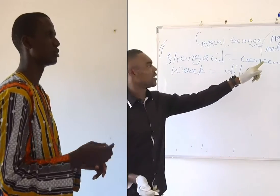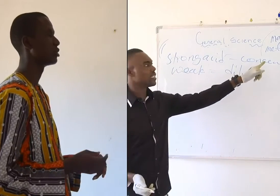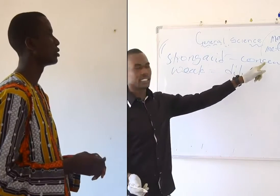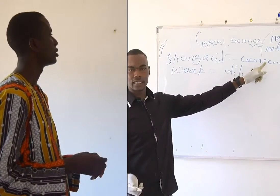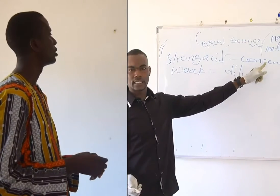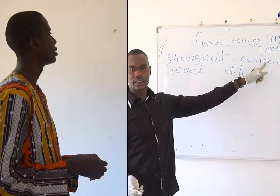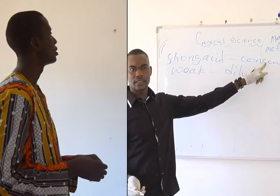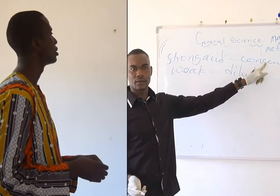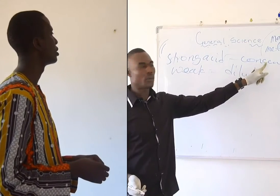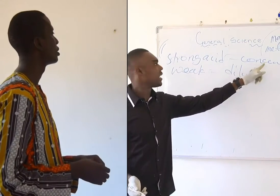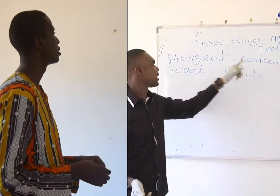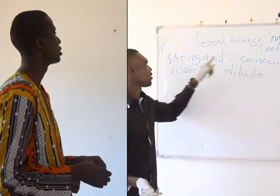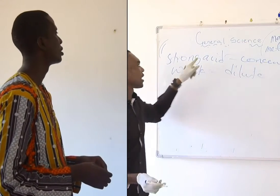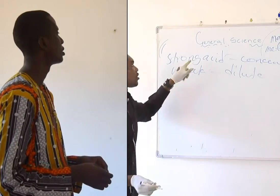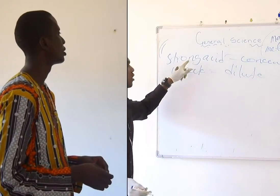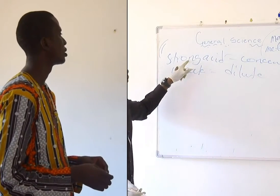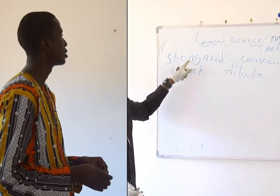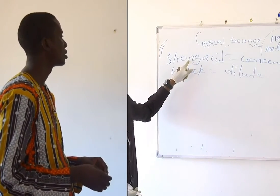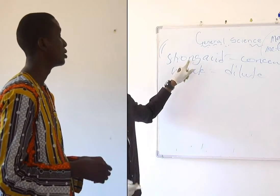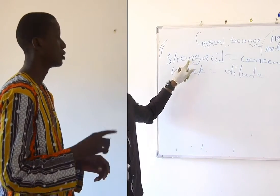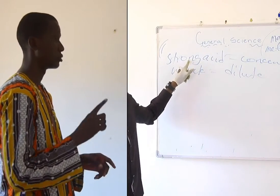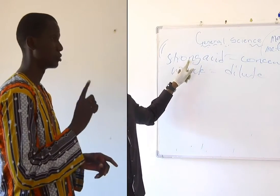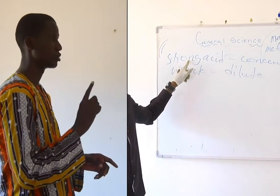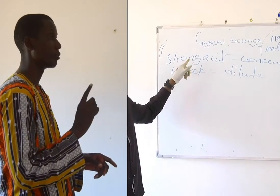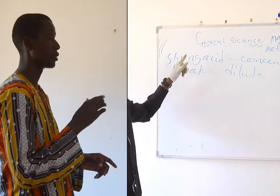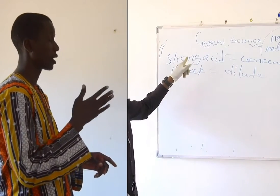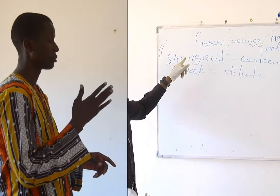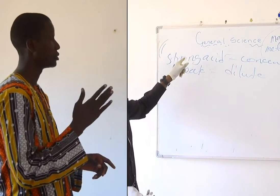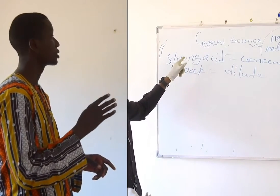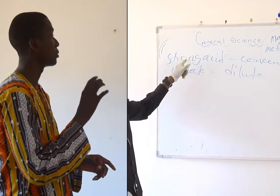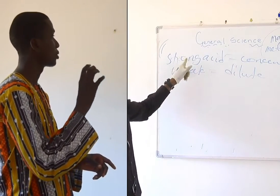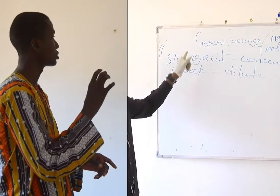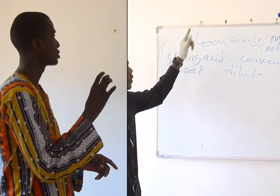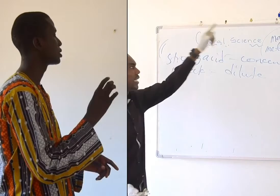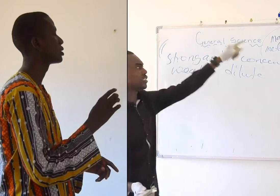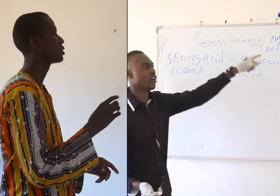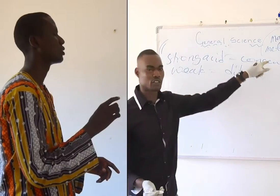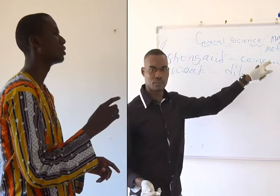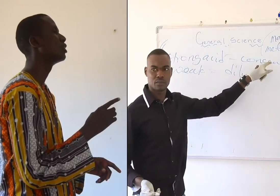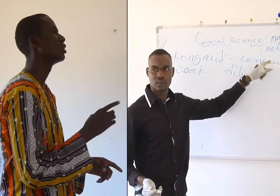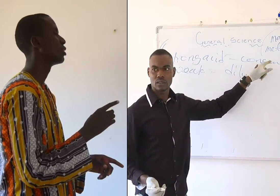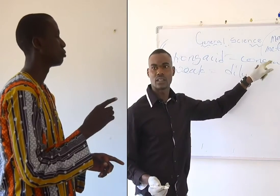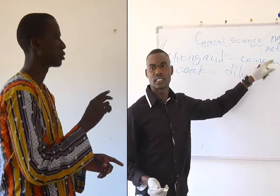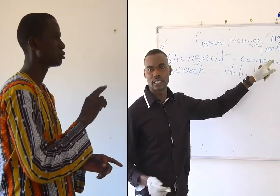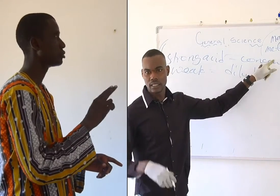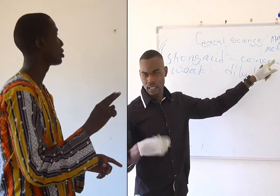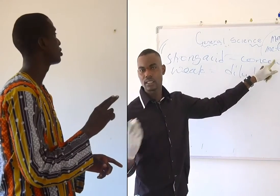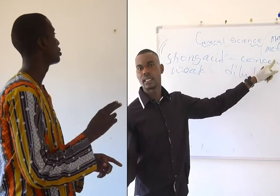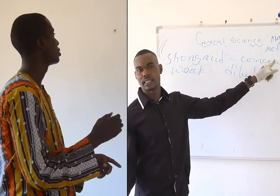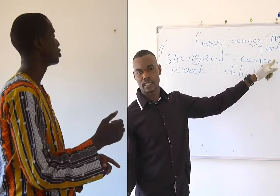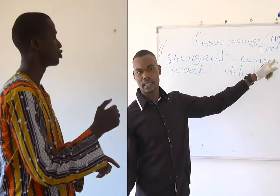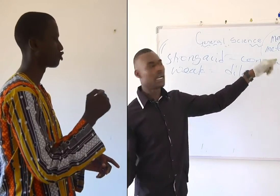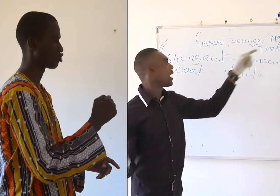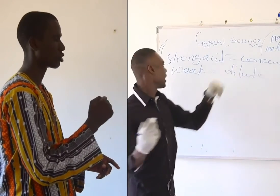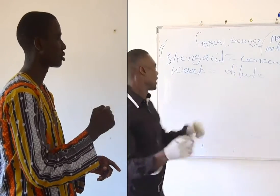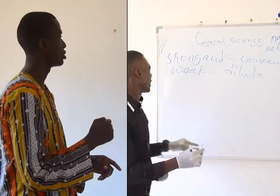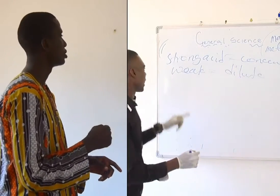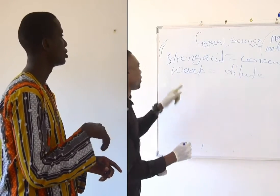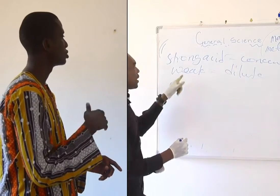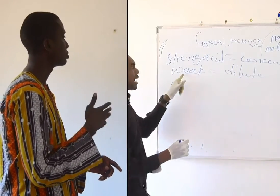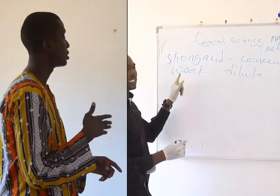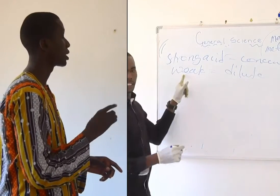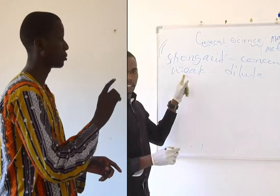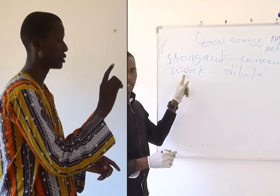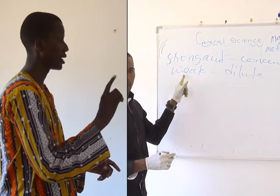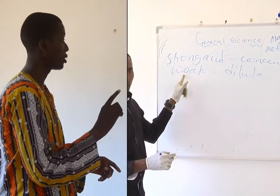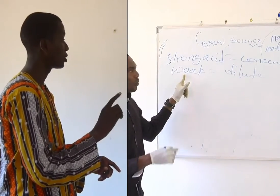be concentrated while it is not a strong acid, or it can be a strong acid when it's not concentrated. An acid can